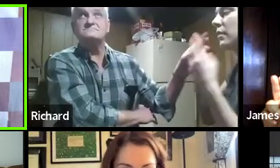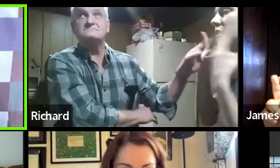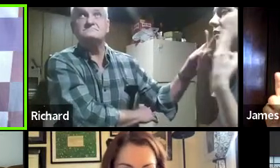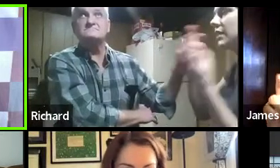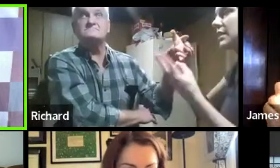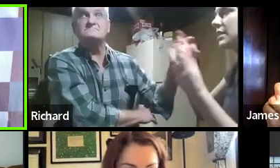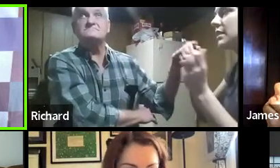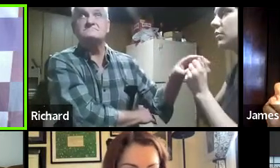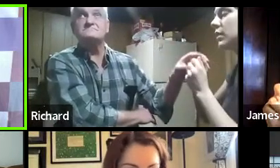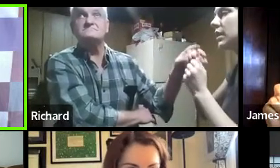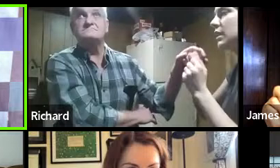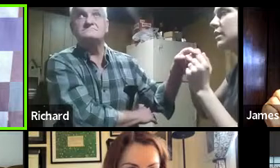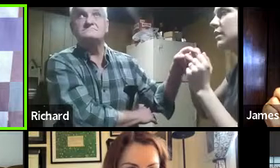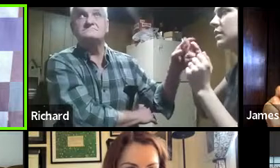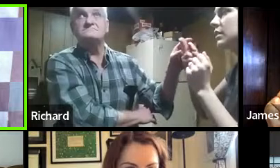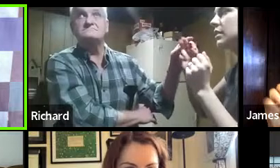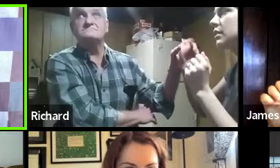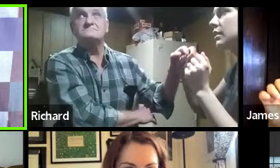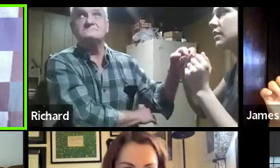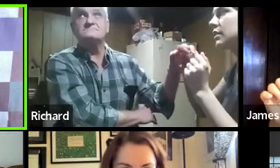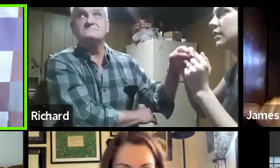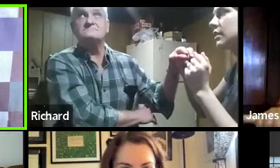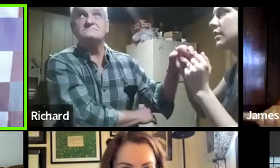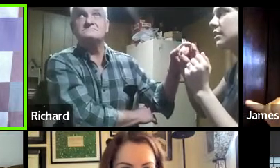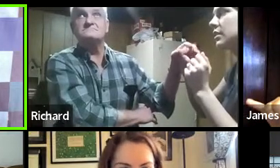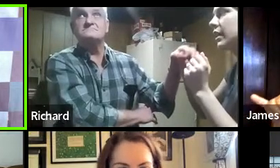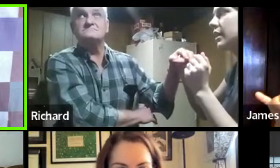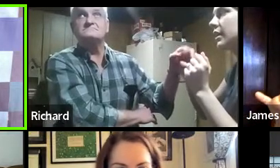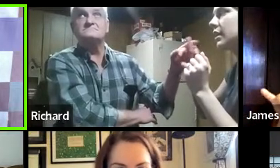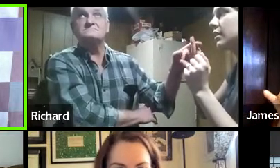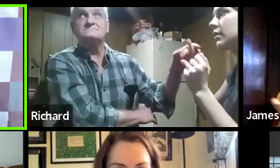Shannon Delaney.